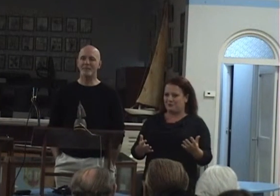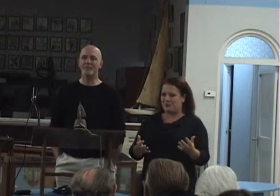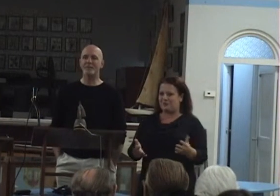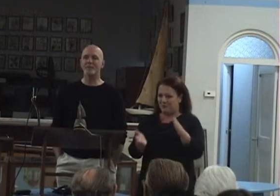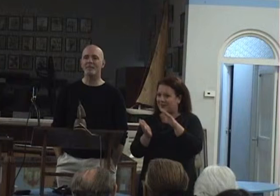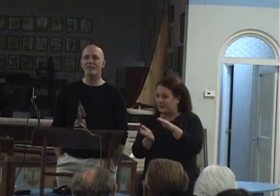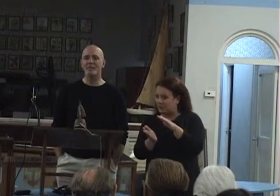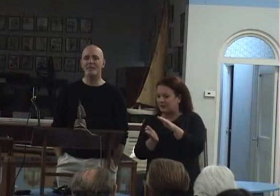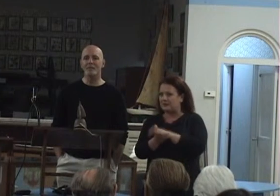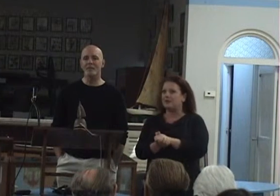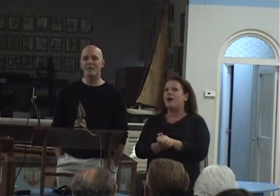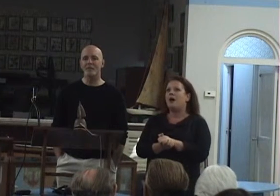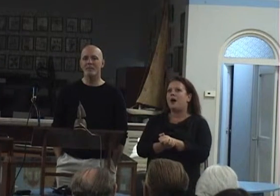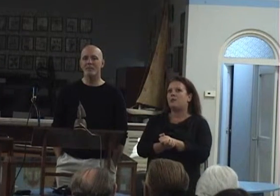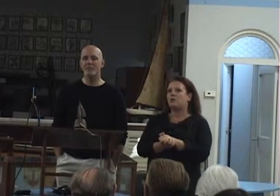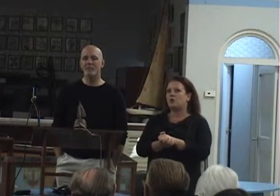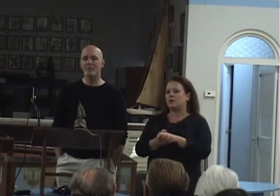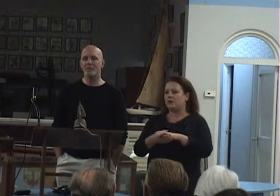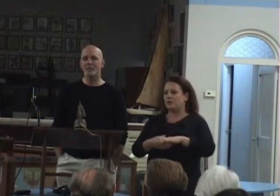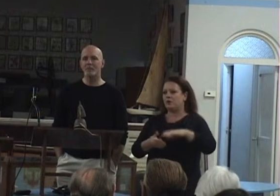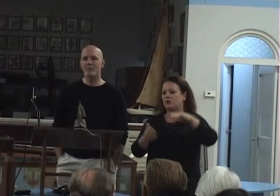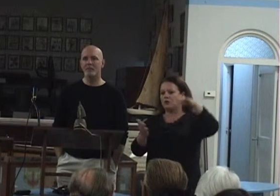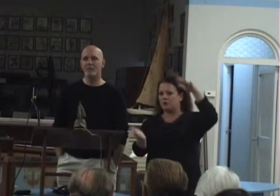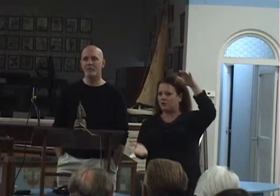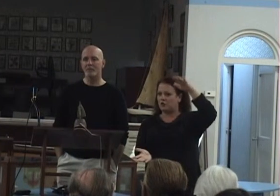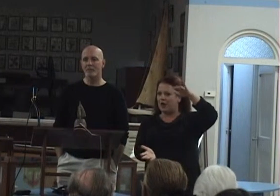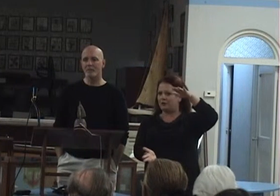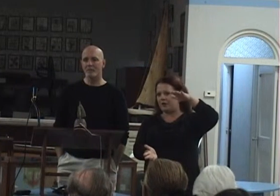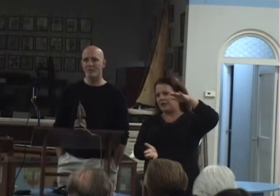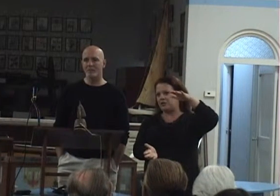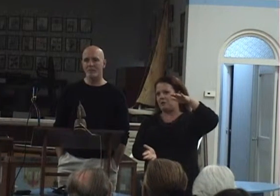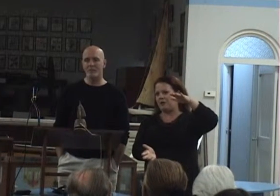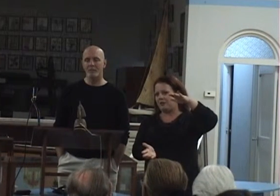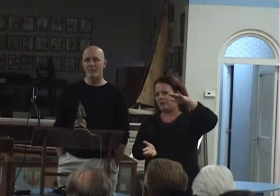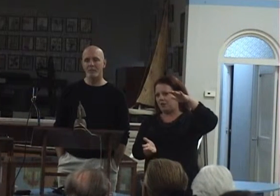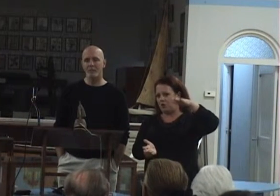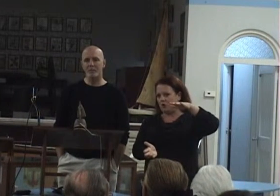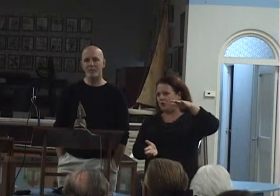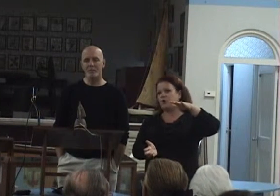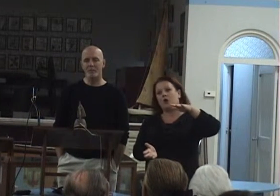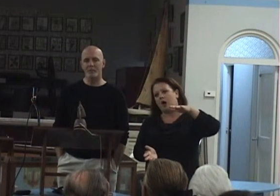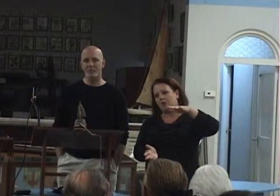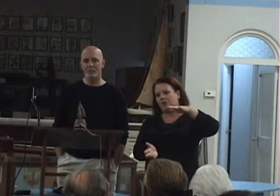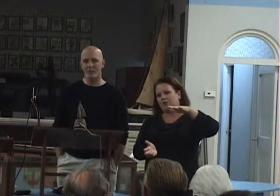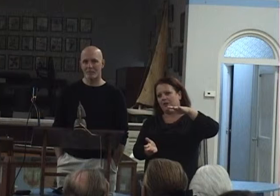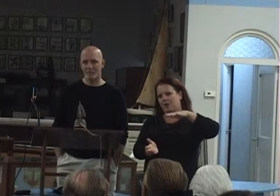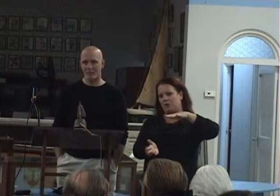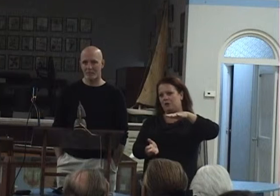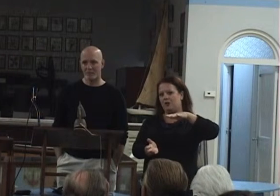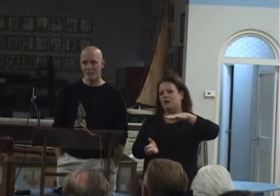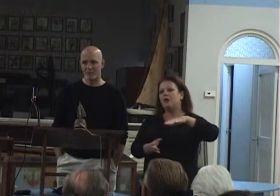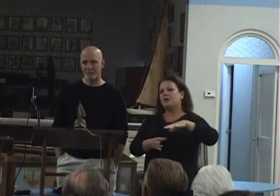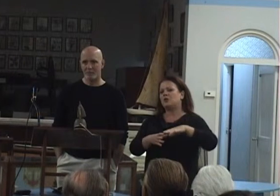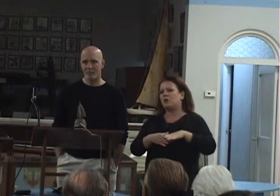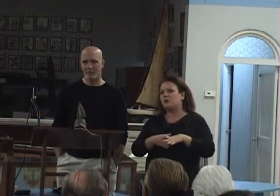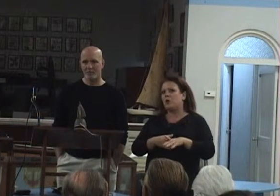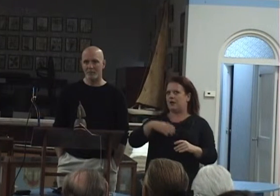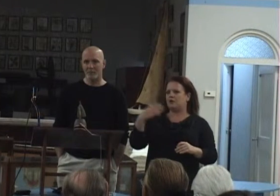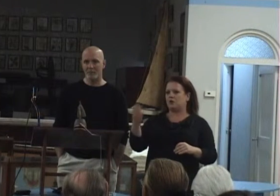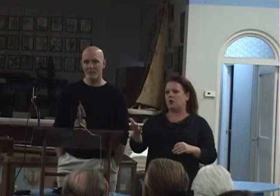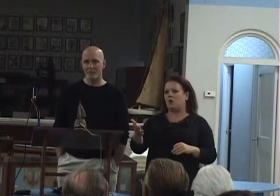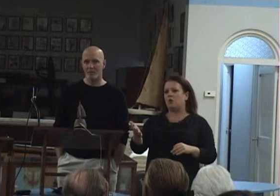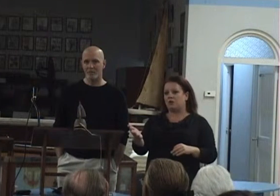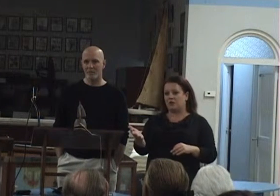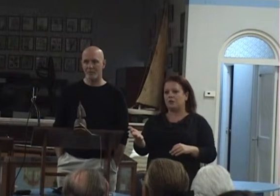see what's underneath it, because there isn't. So the typical sort of stratification methods that are used are not used in the Caribbean. So it's